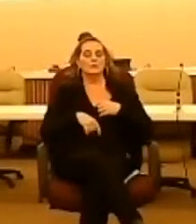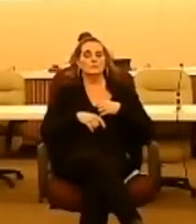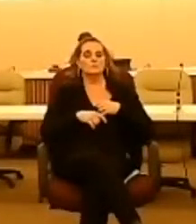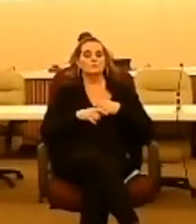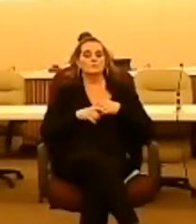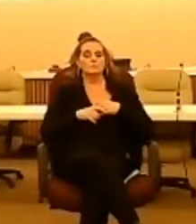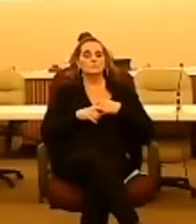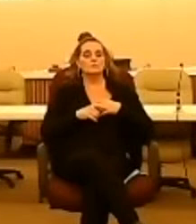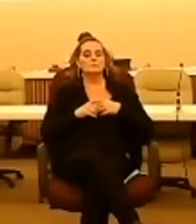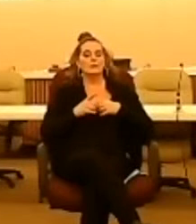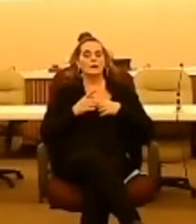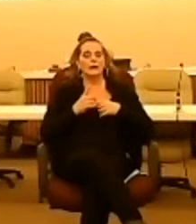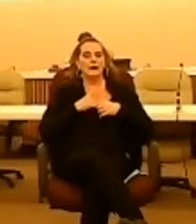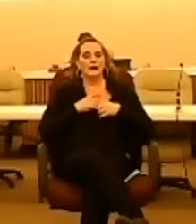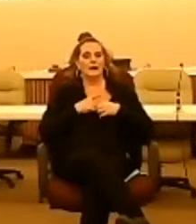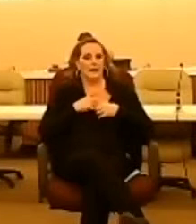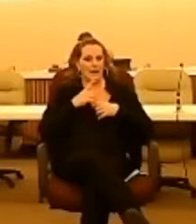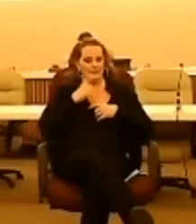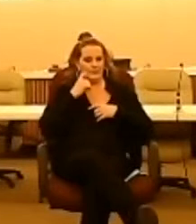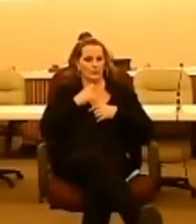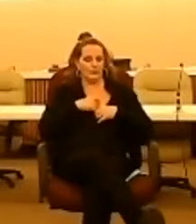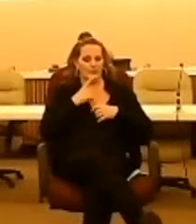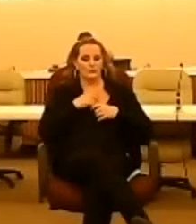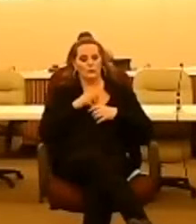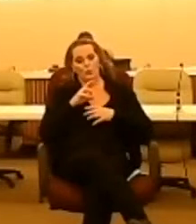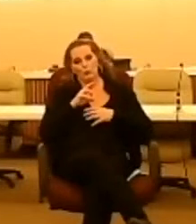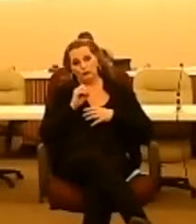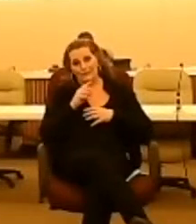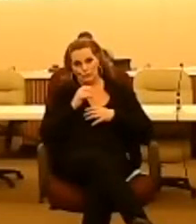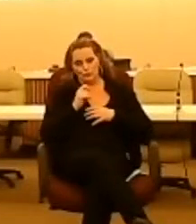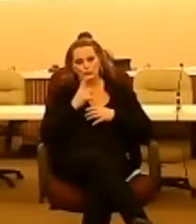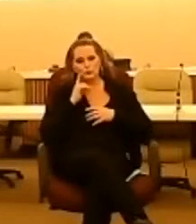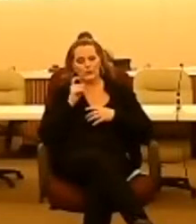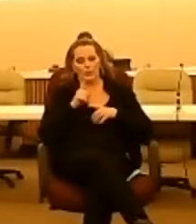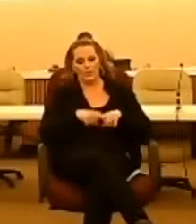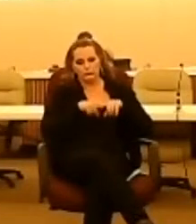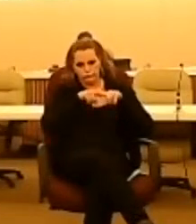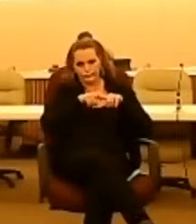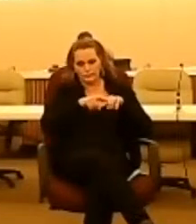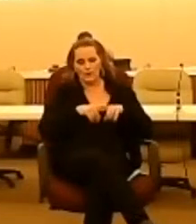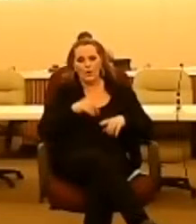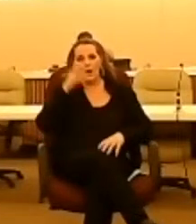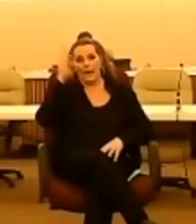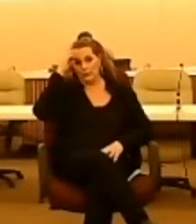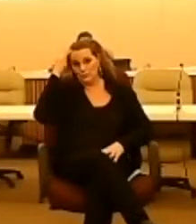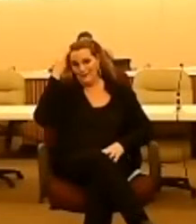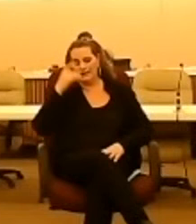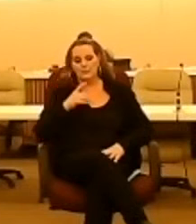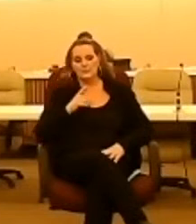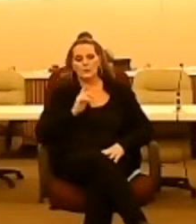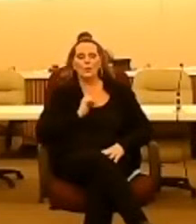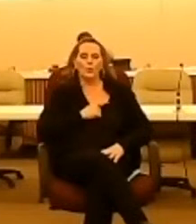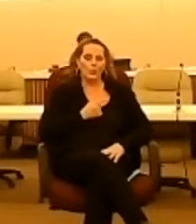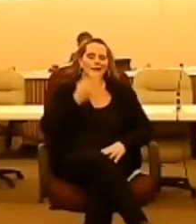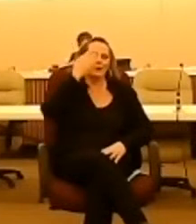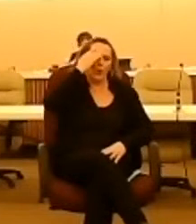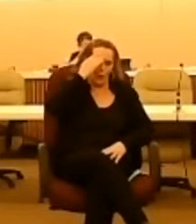table the establishment of the sewer district, because we're going to have to we